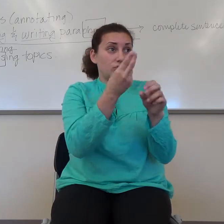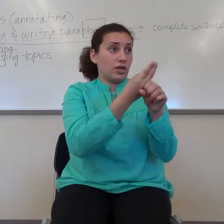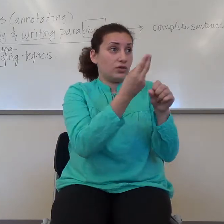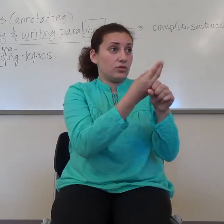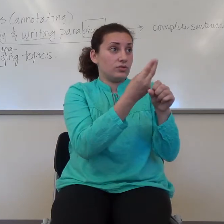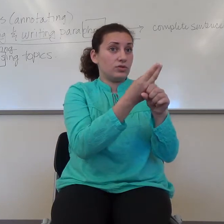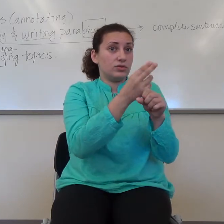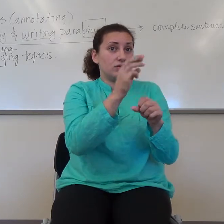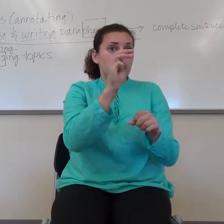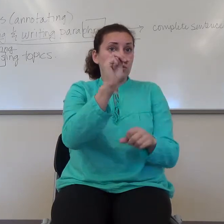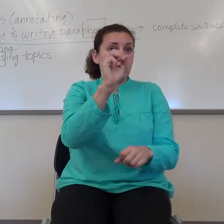mean friendliness?